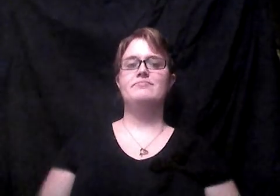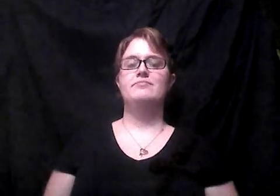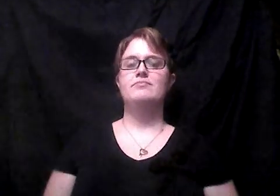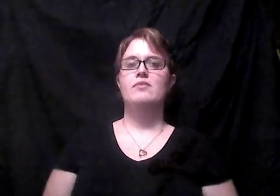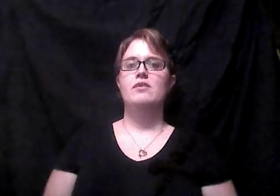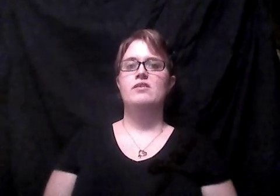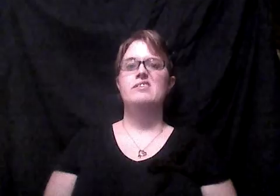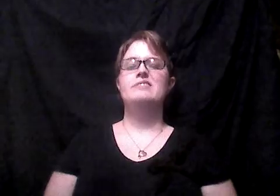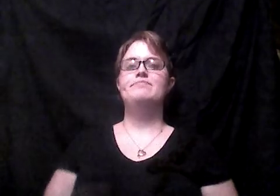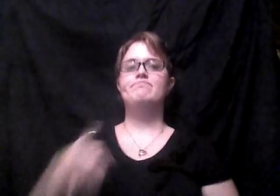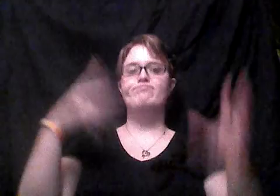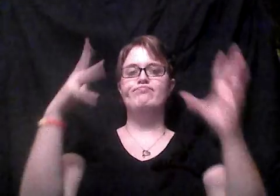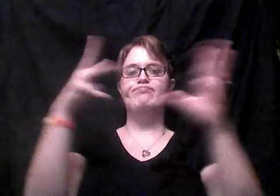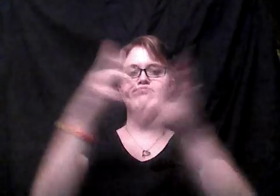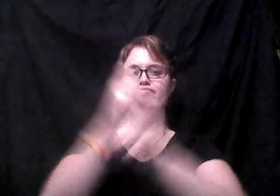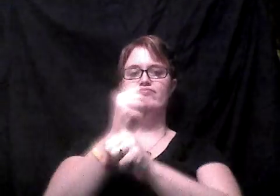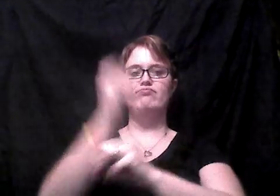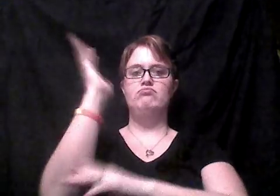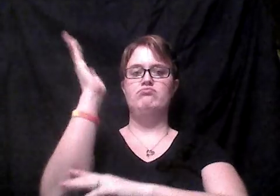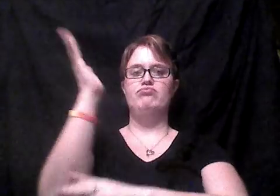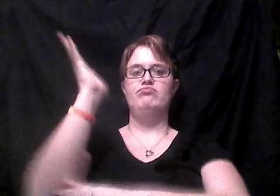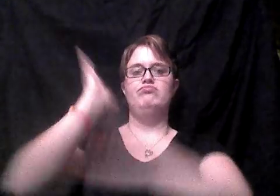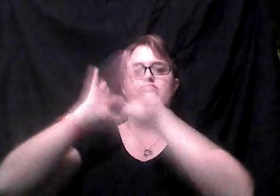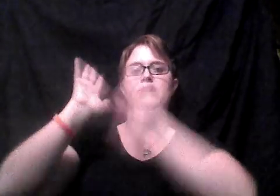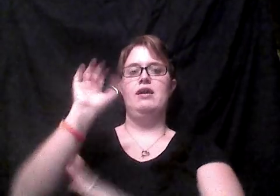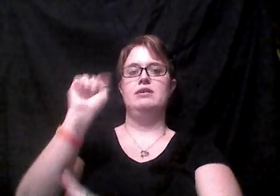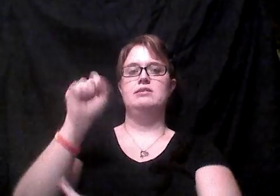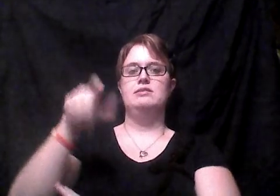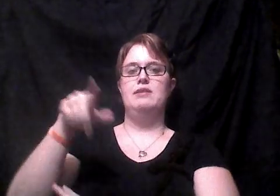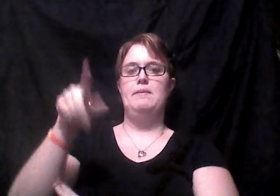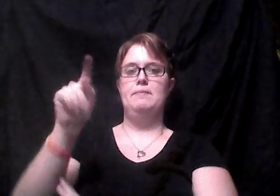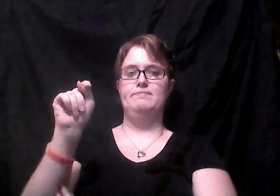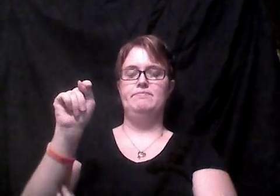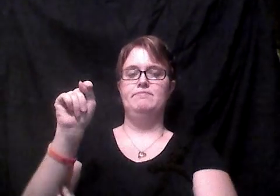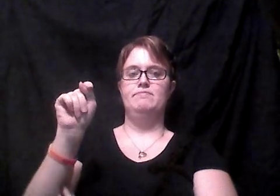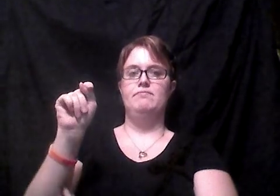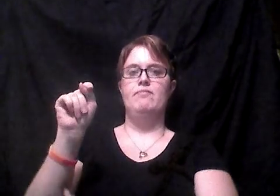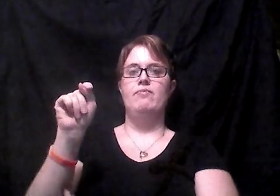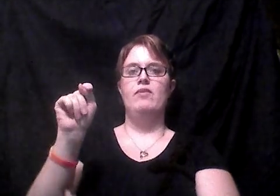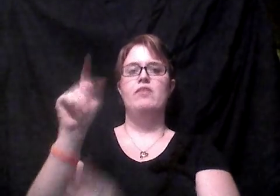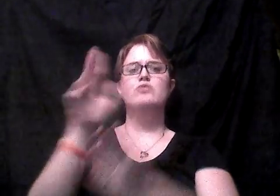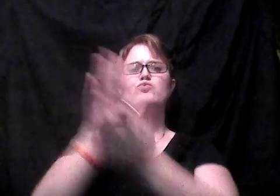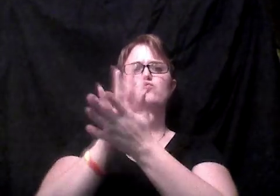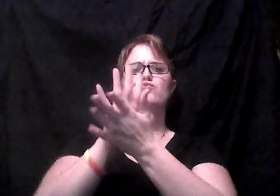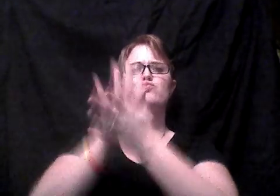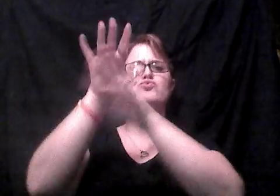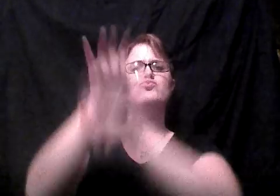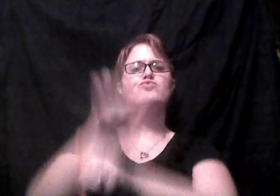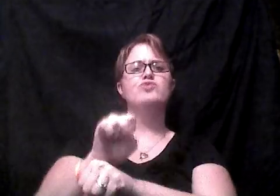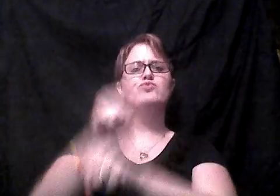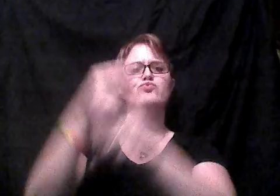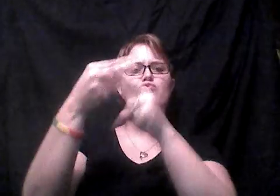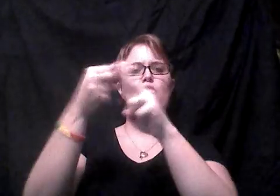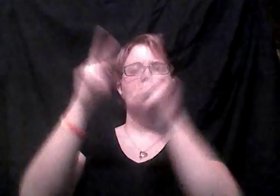So I'm reprising a talk that I gave in September at Carnegie Mellon University. There's an academic tradition called the last lecture. Hypothetically, if you knew you were